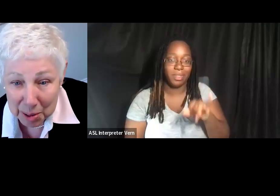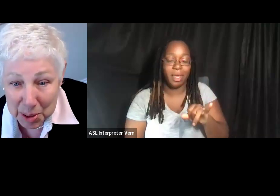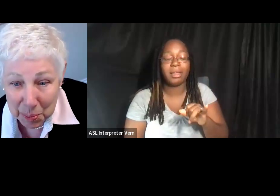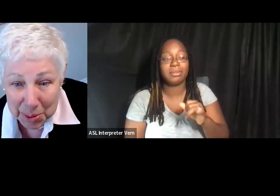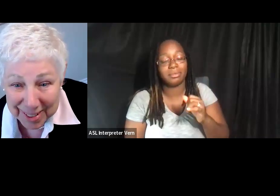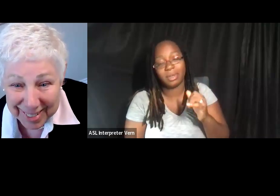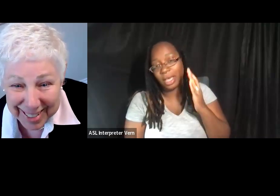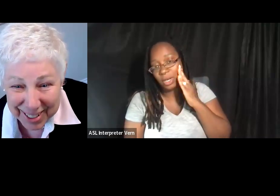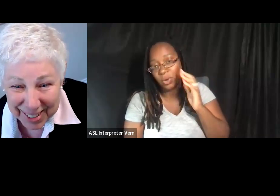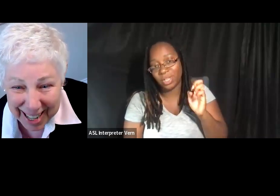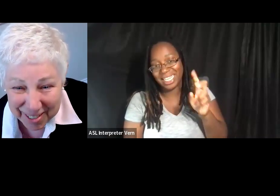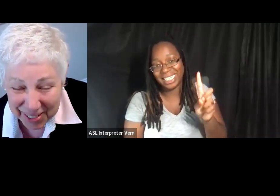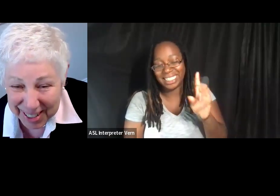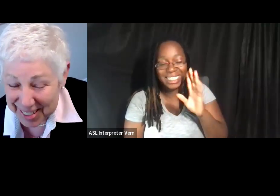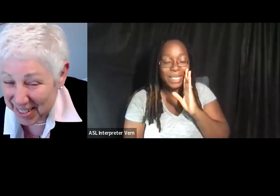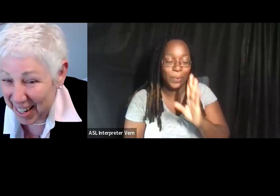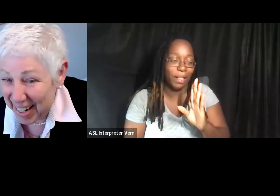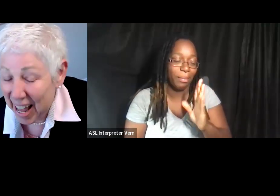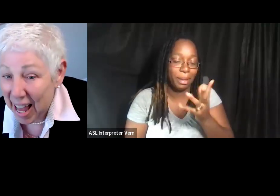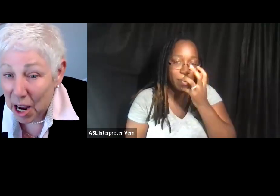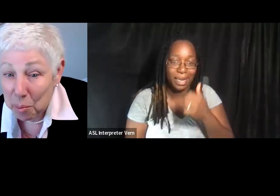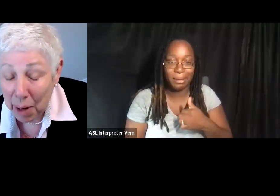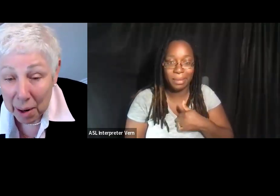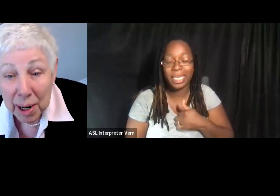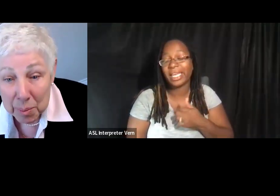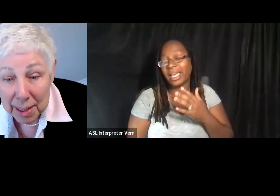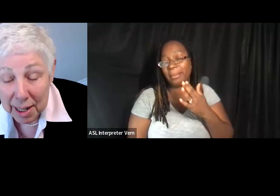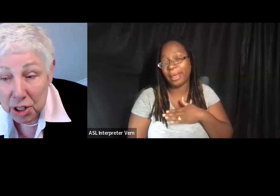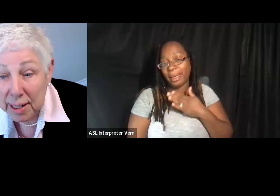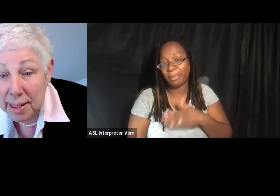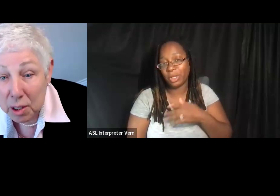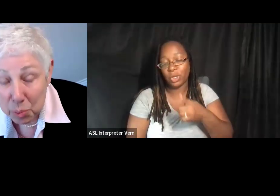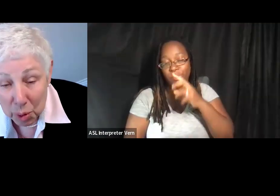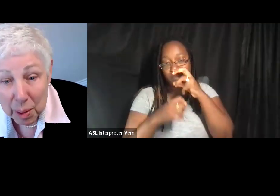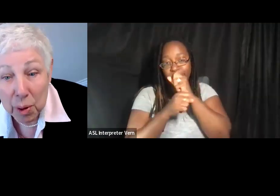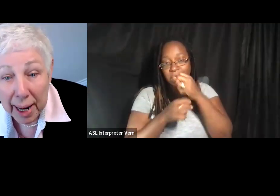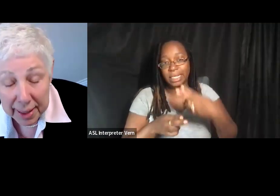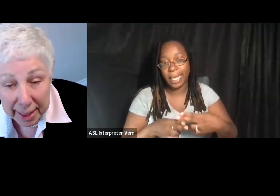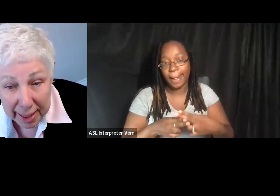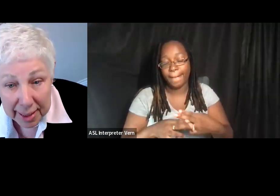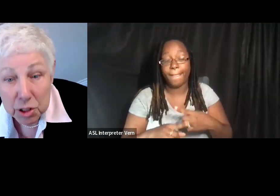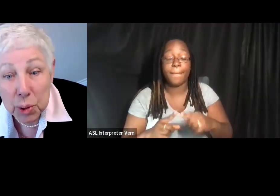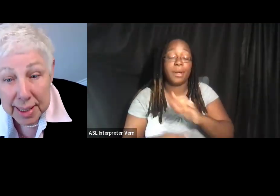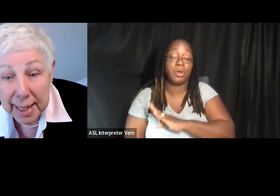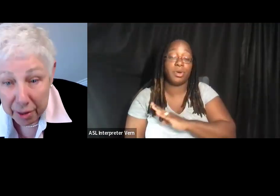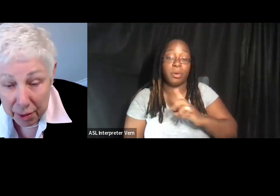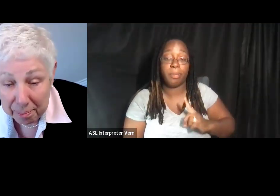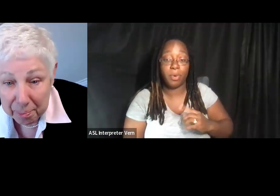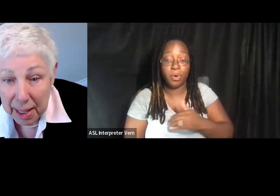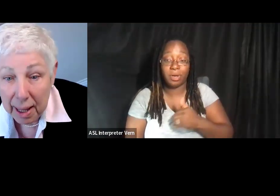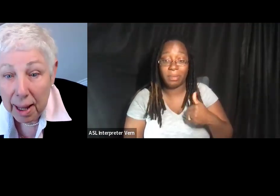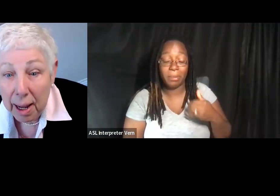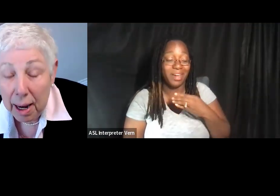an anonymous person. You certainly have the right to do that. My recommendation is that the board member and the ED do it